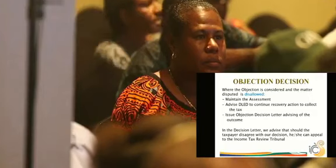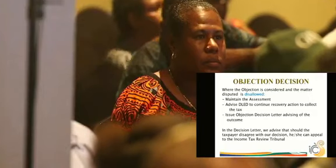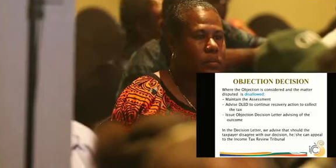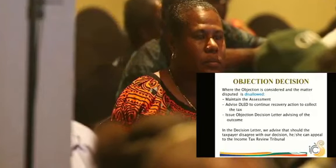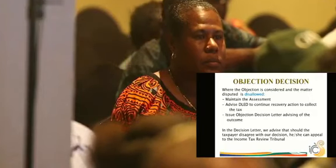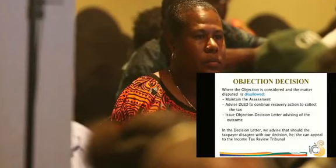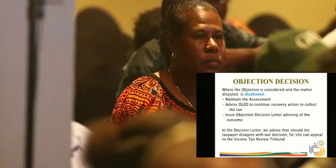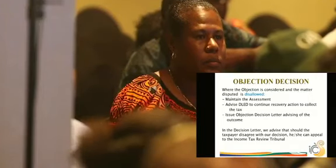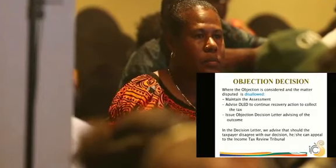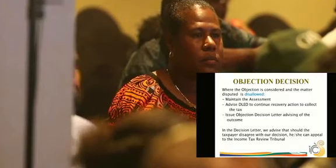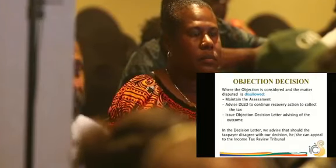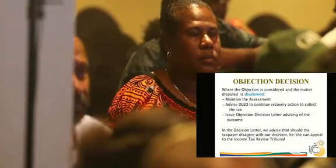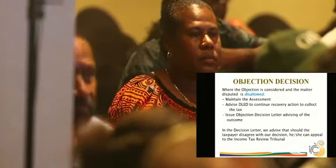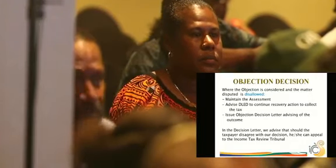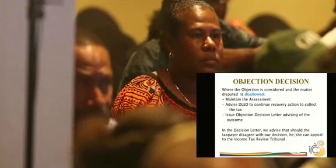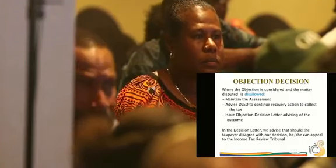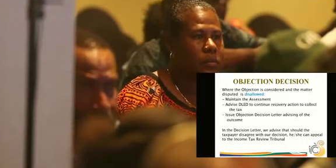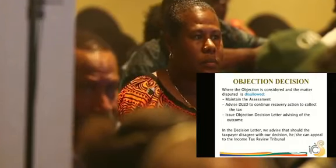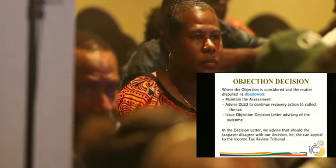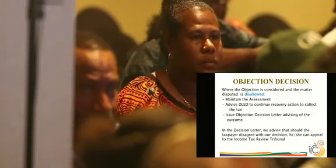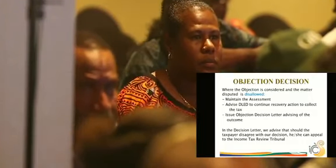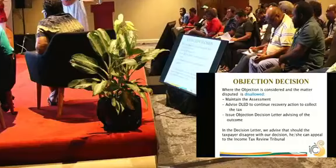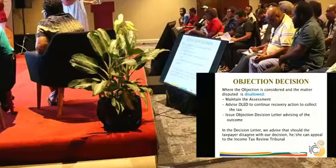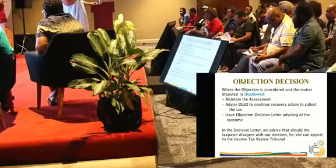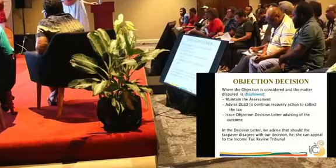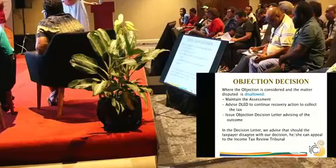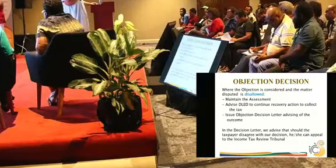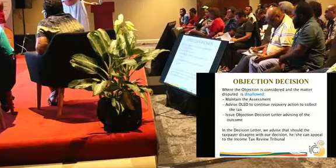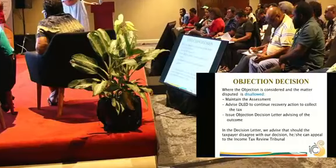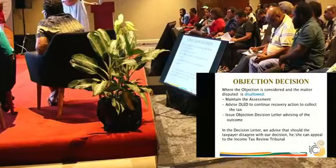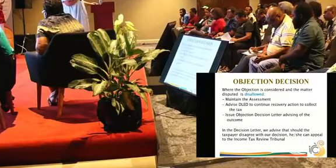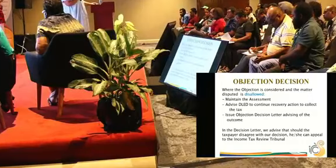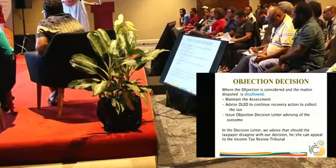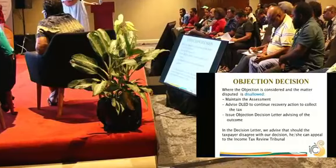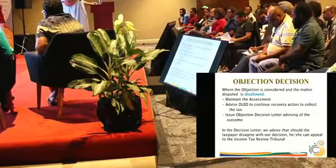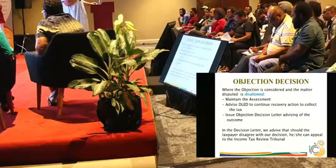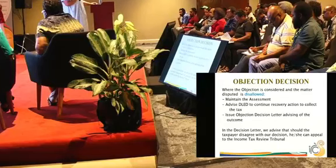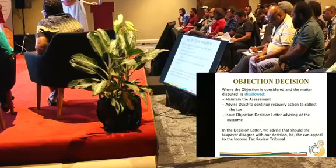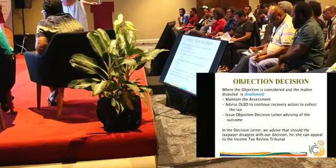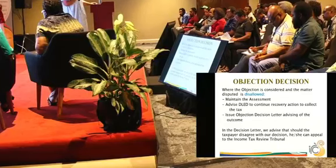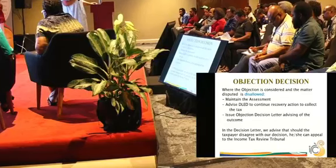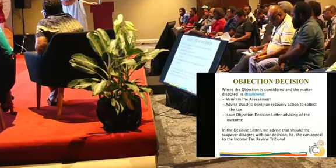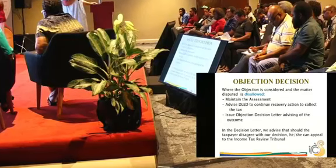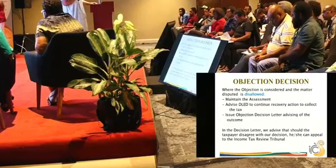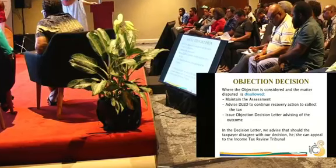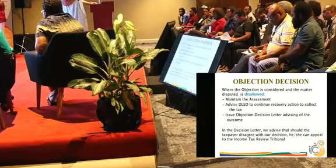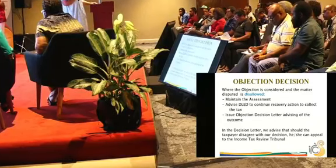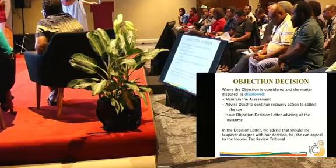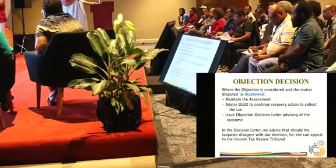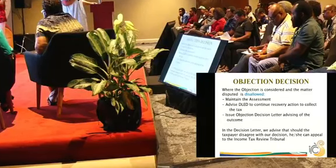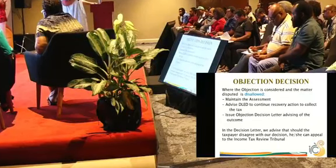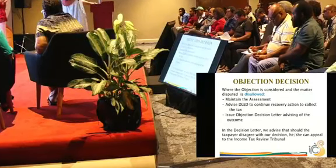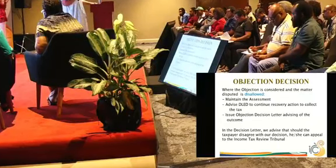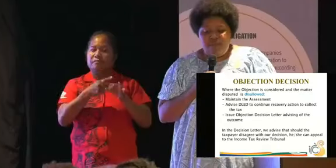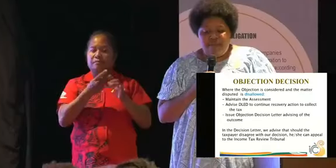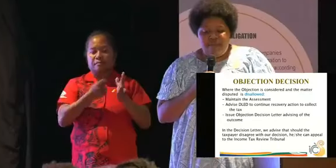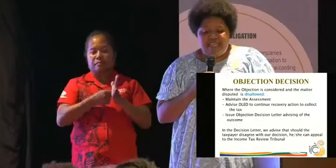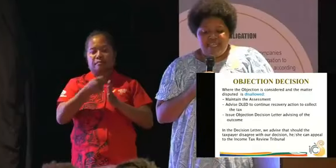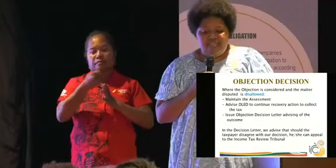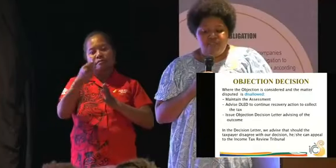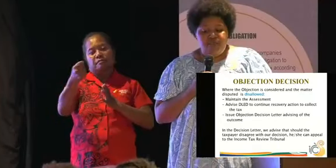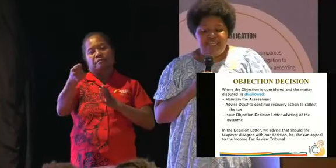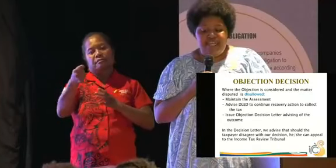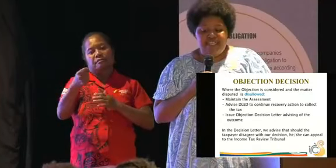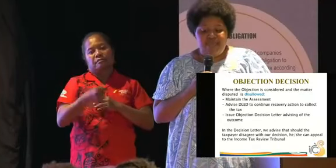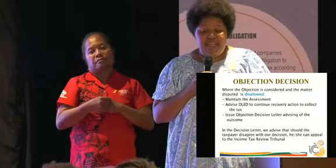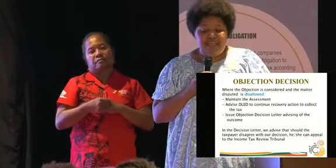also advise, that's for both the allowed in part and the disallowed. We advise